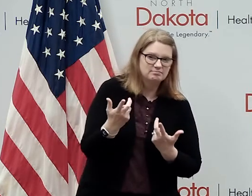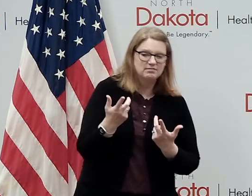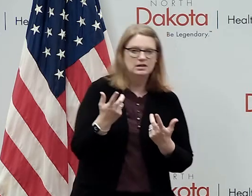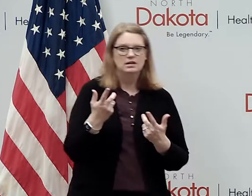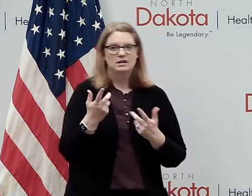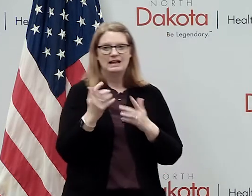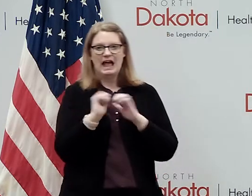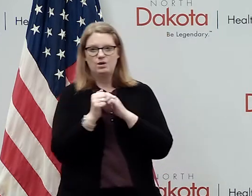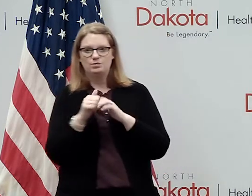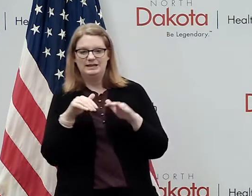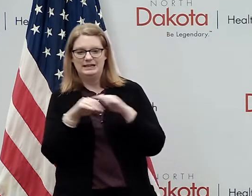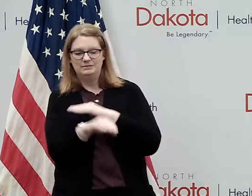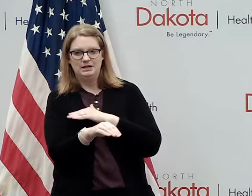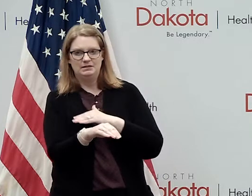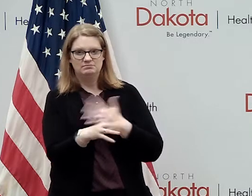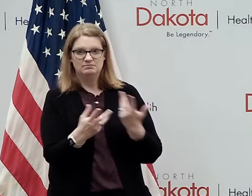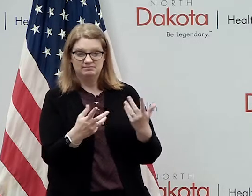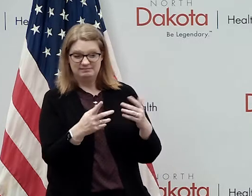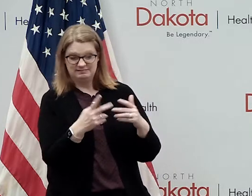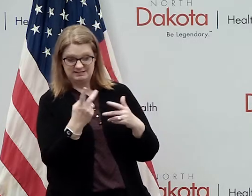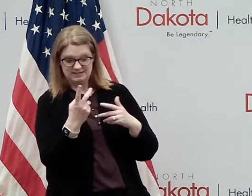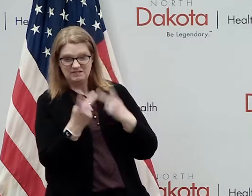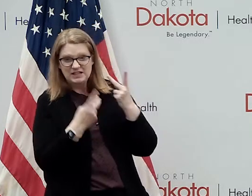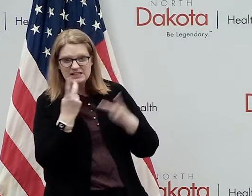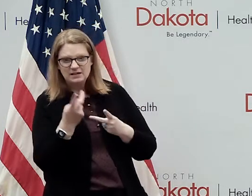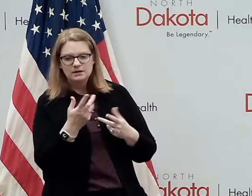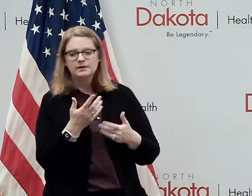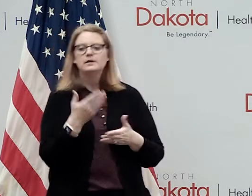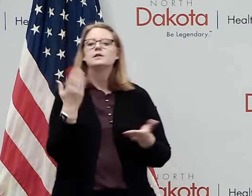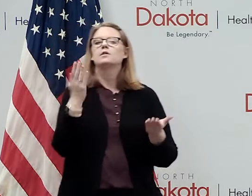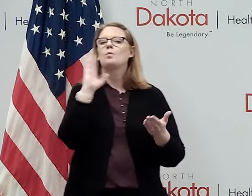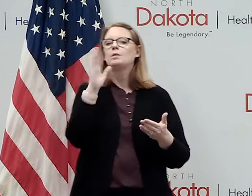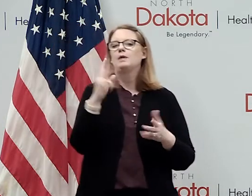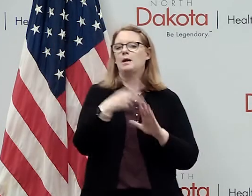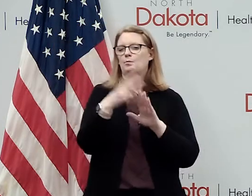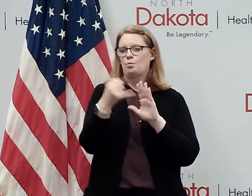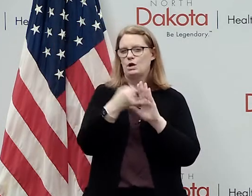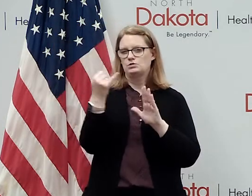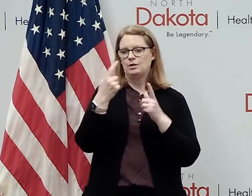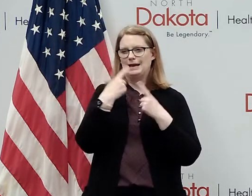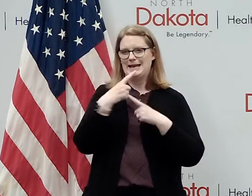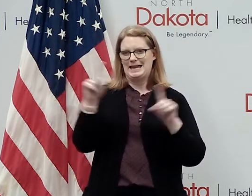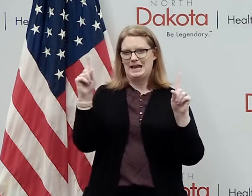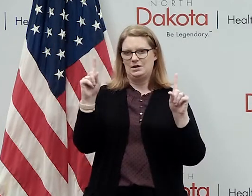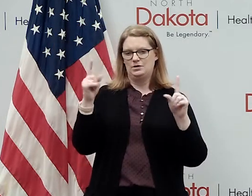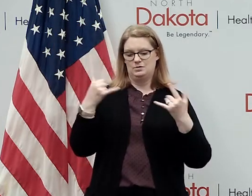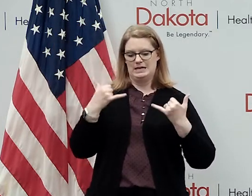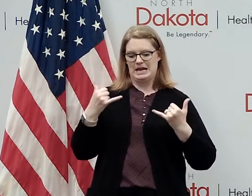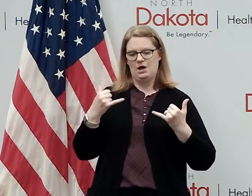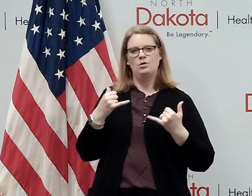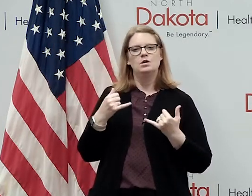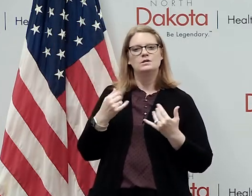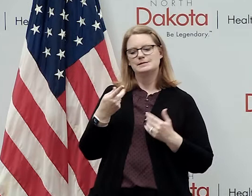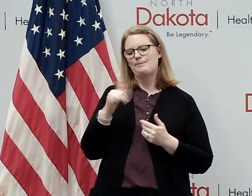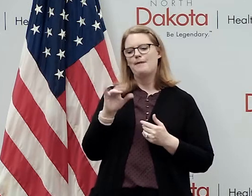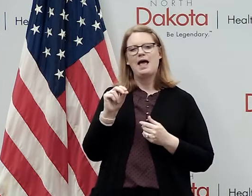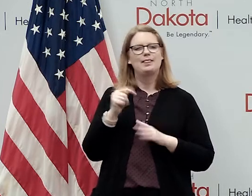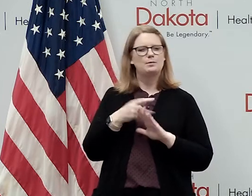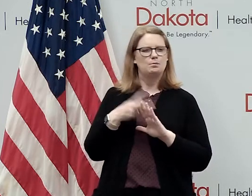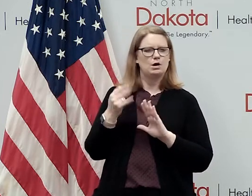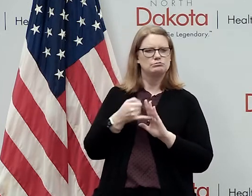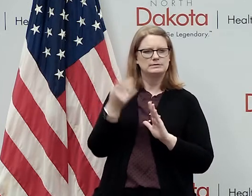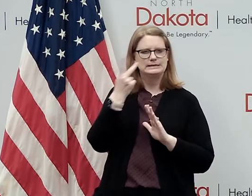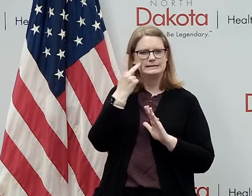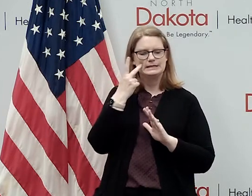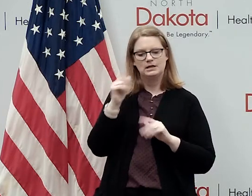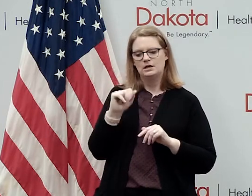sooner? Well, again, testing is part of the answer. We said there'd be a pilot project. We're announcing one right now. So